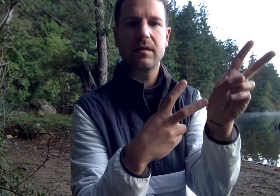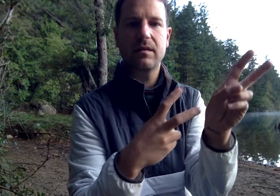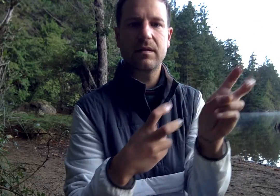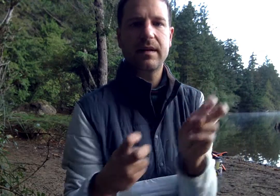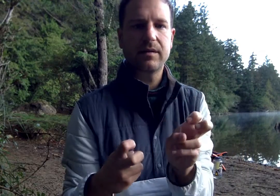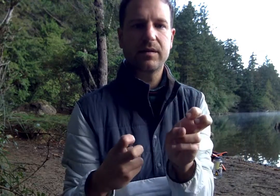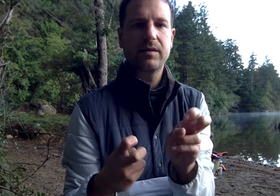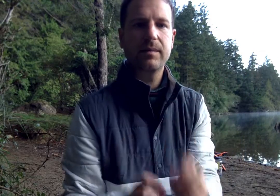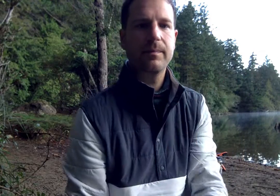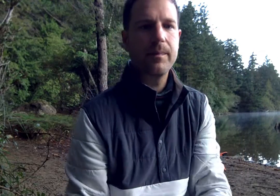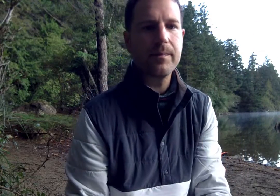Download.